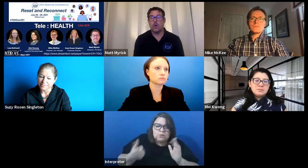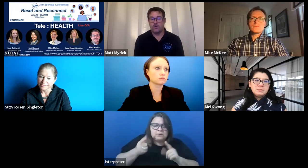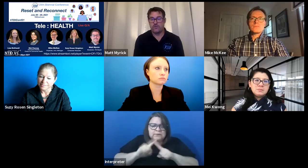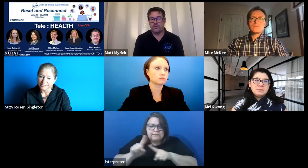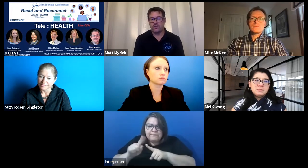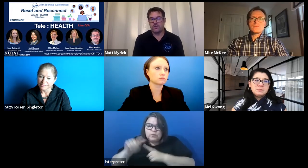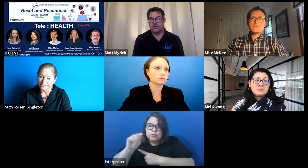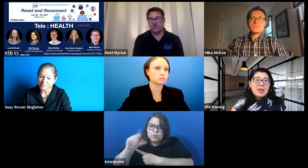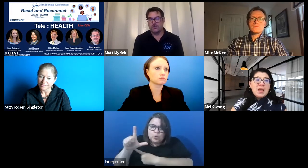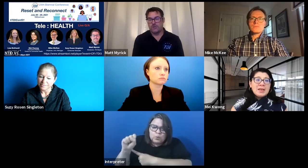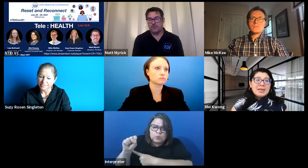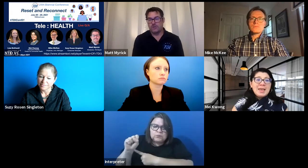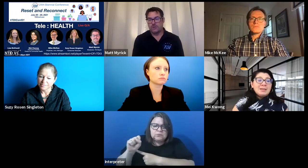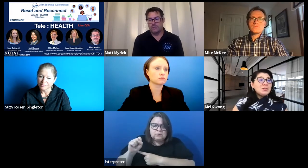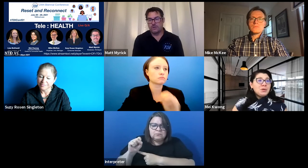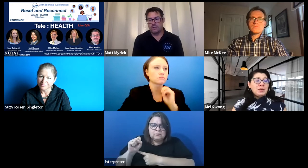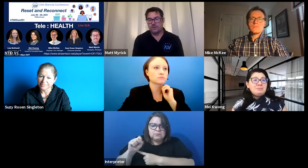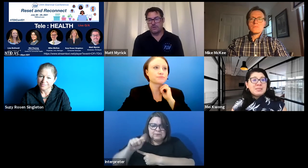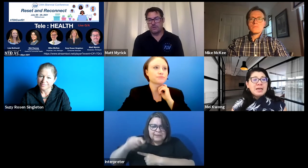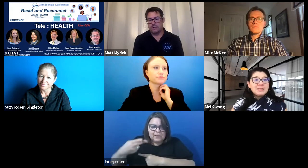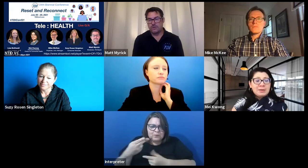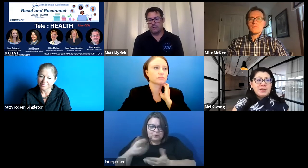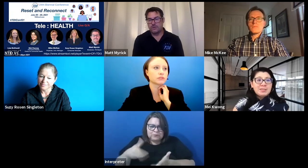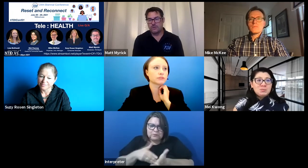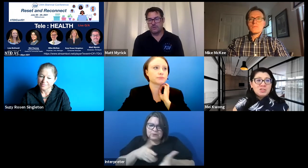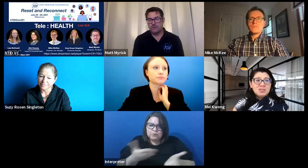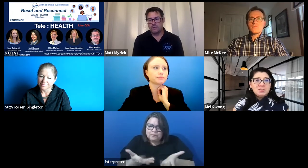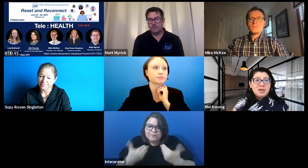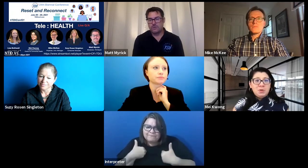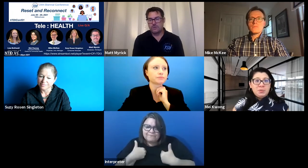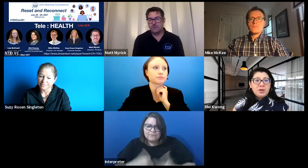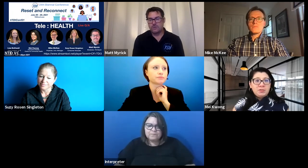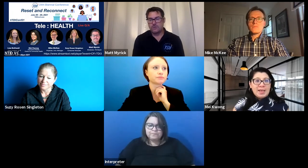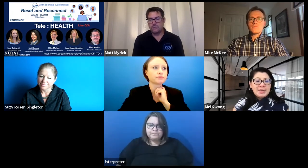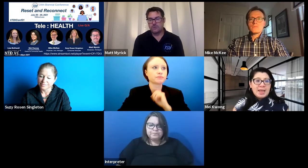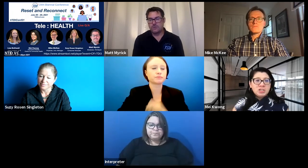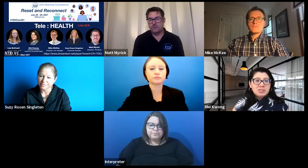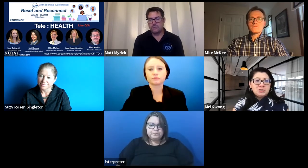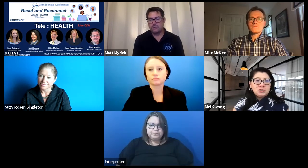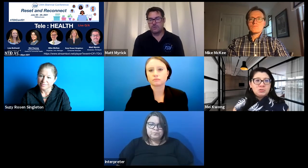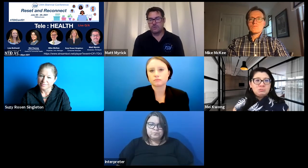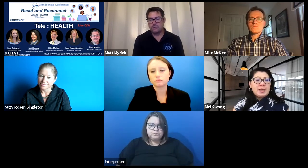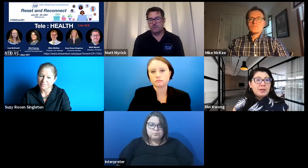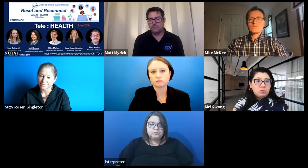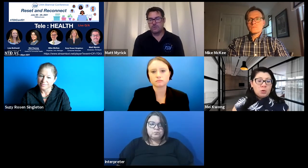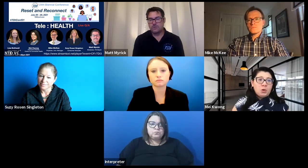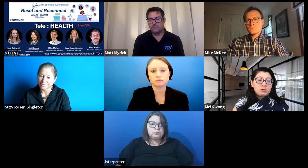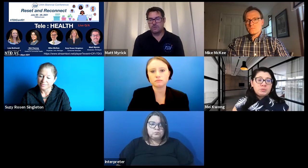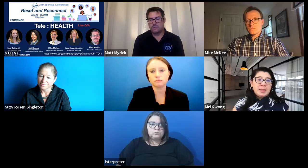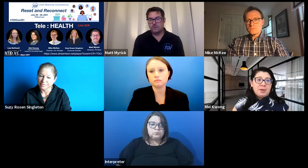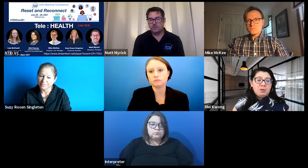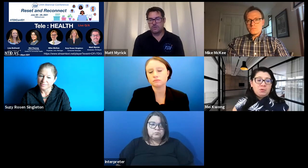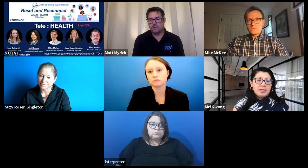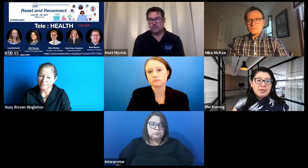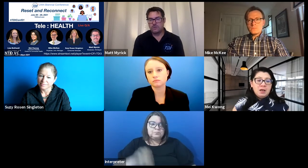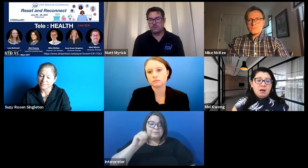centers offer. Yeah, so besides like what I just mentioned a moment ago, that connection to like local groups